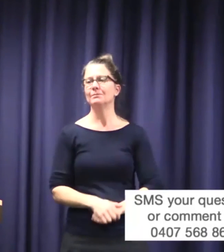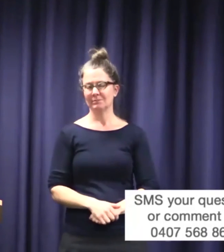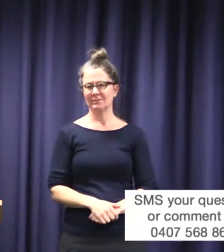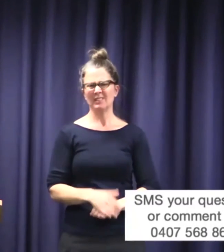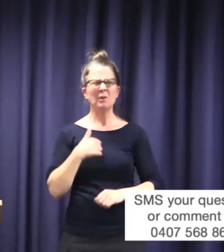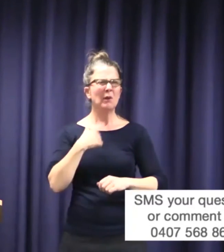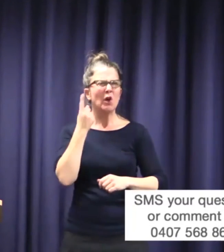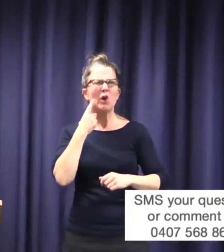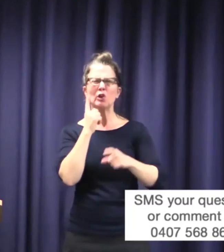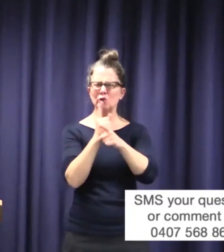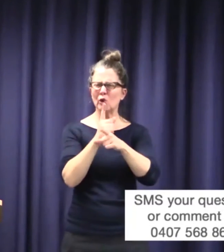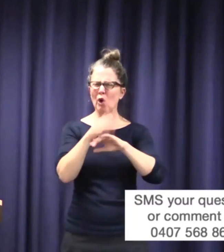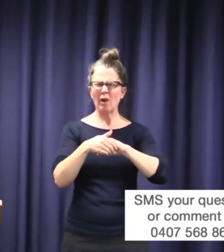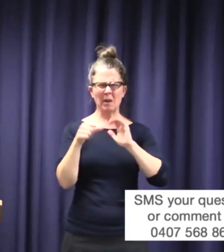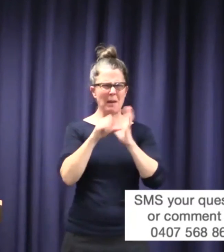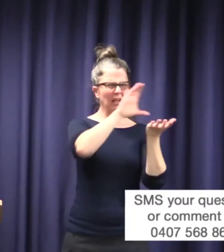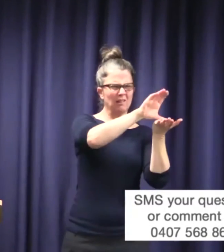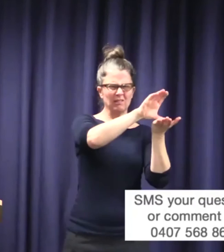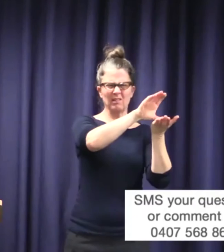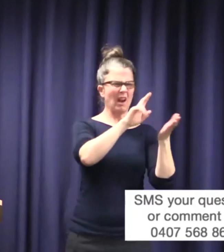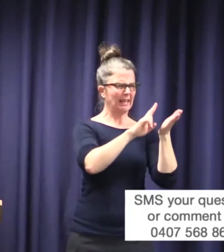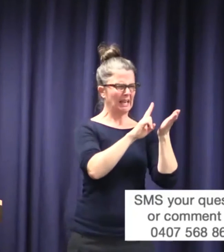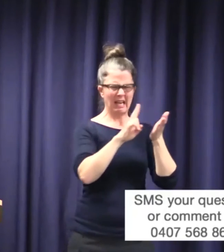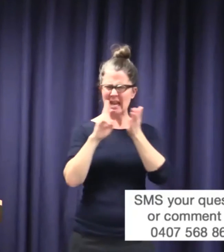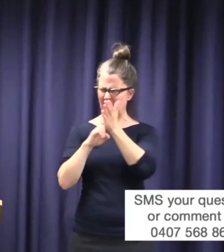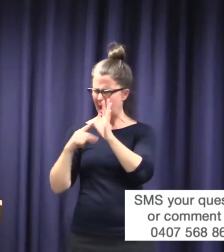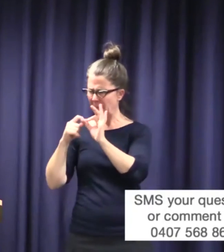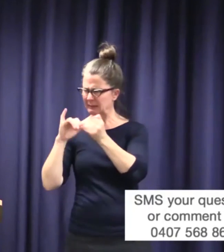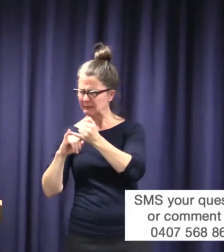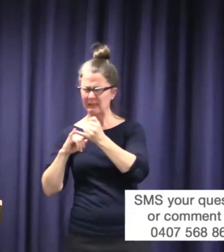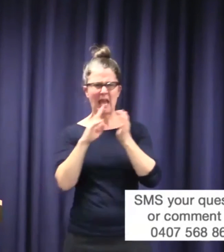talk about buckets of funding going back and forth between NABS and the NDIS.